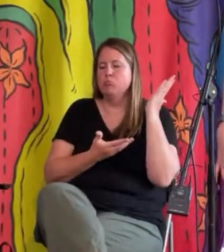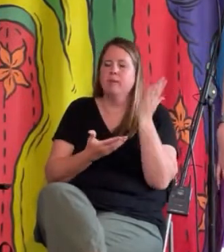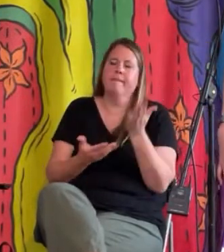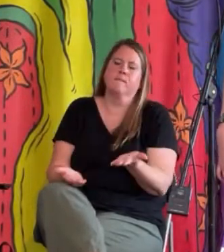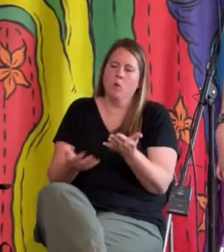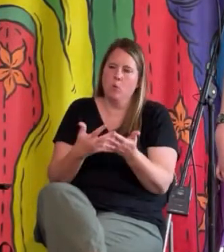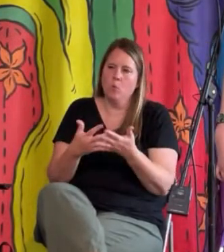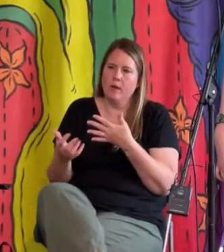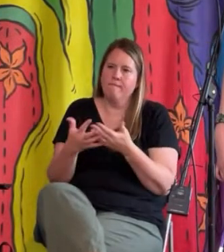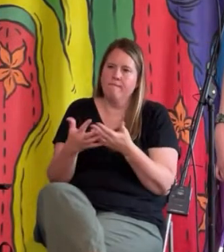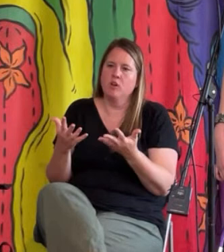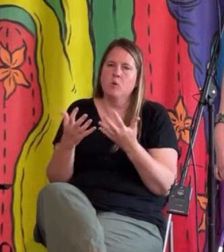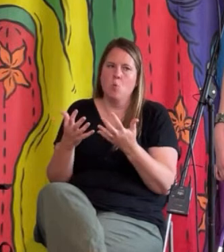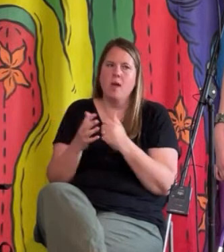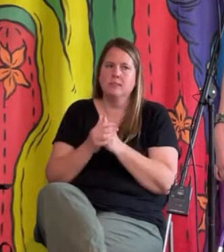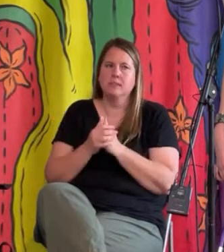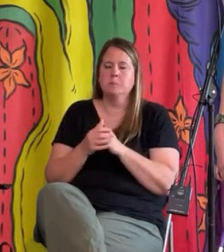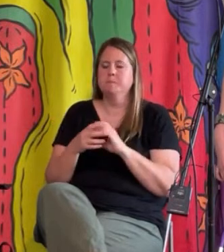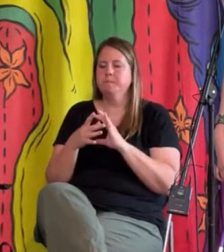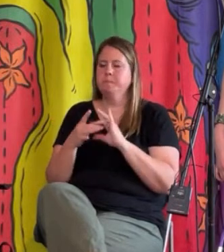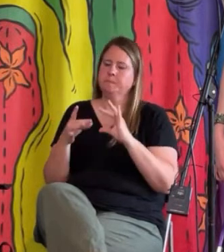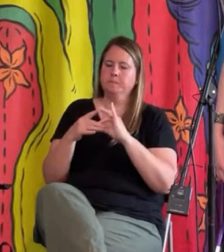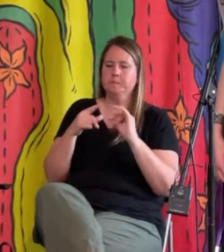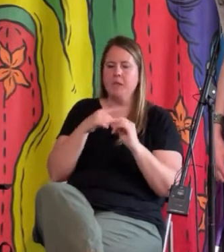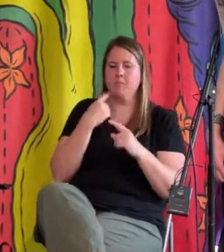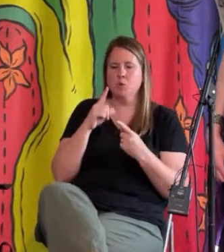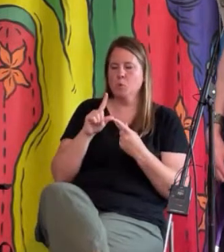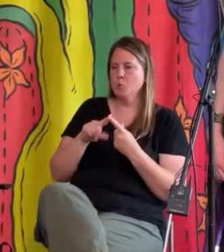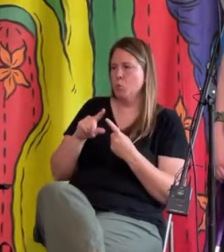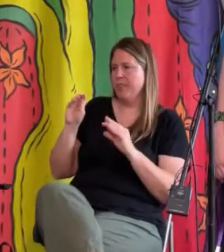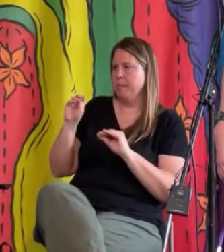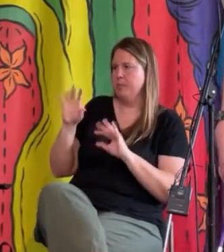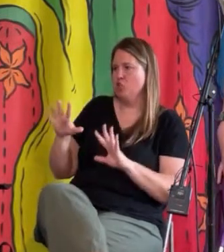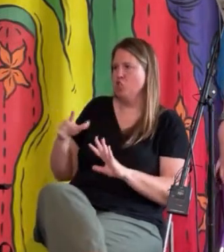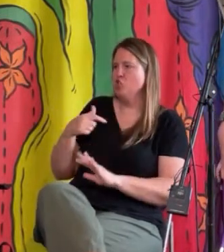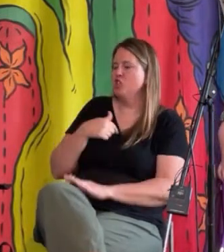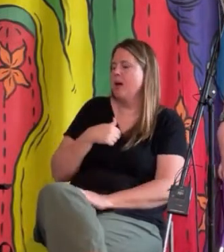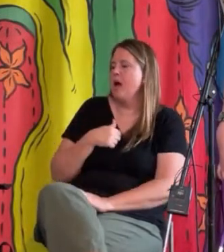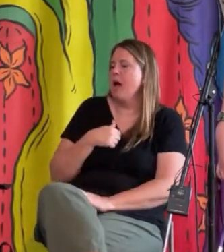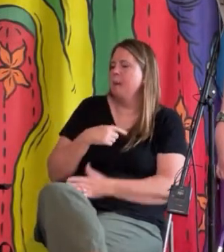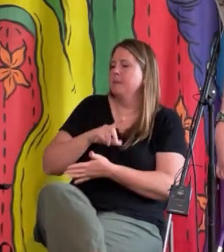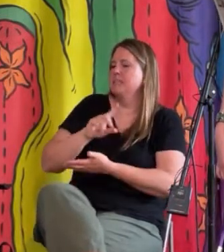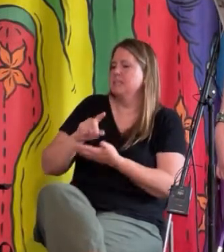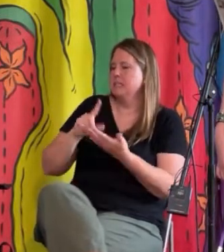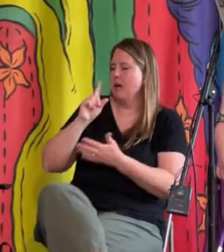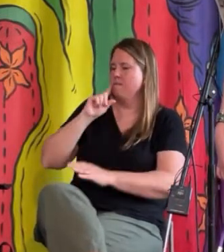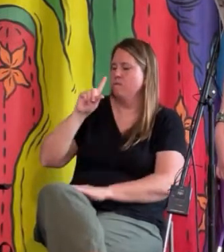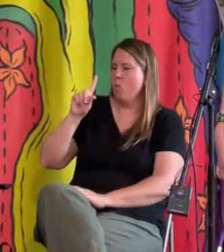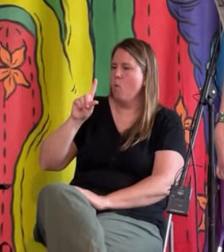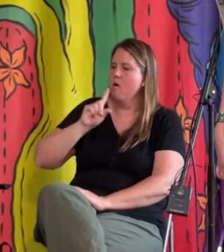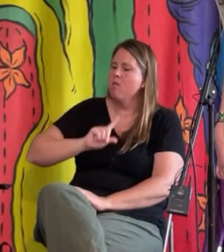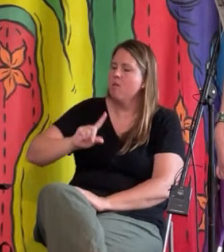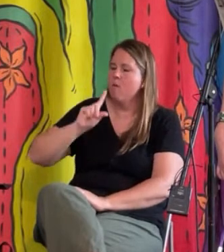wants. Said the High Priestess to the Magician, I'm designed for alone, a lighthouse,